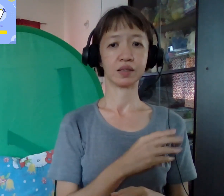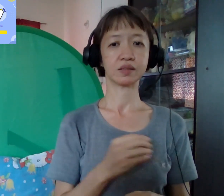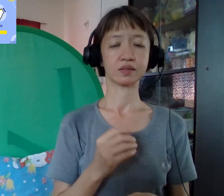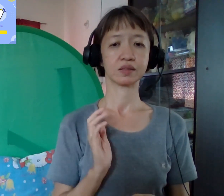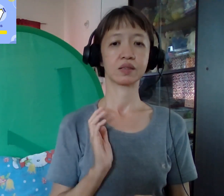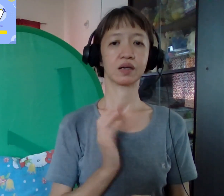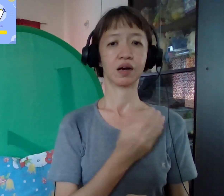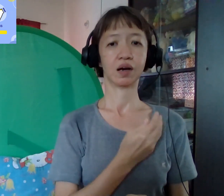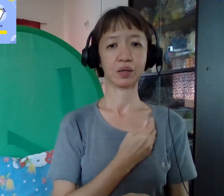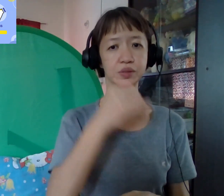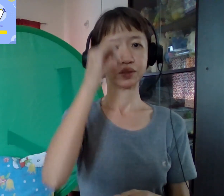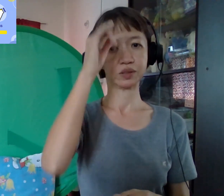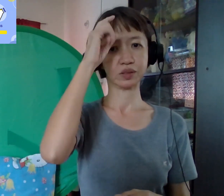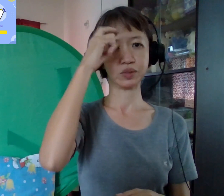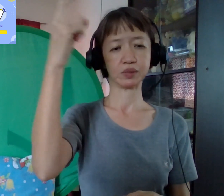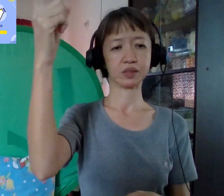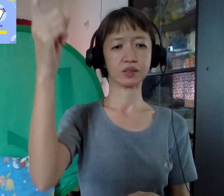and our dreams.